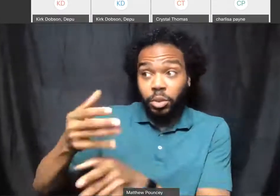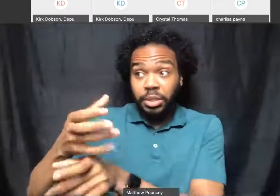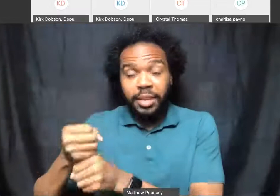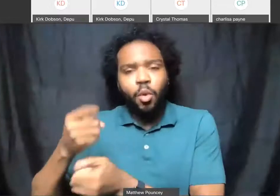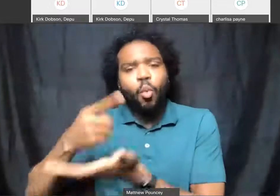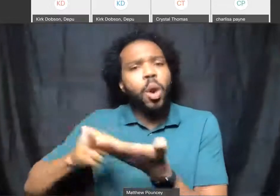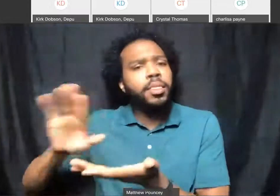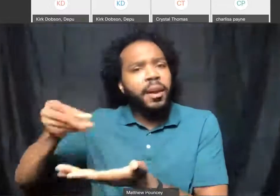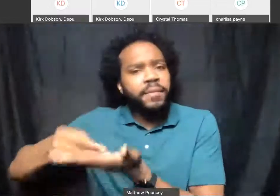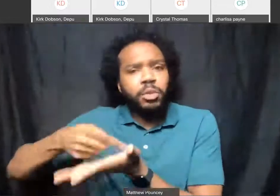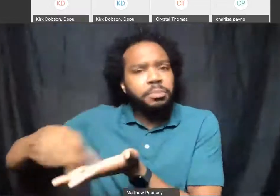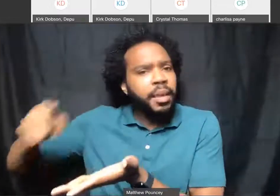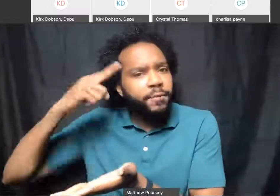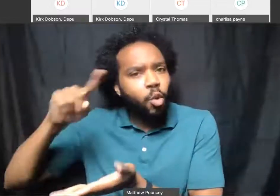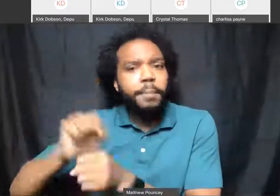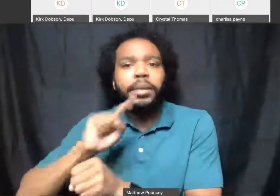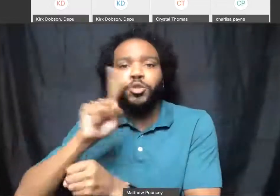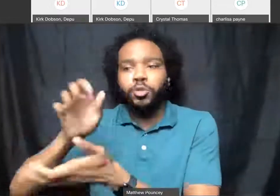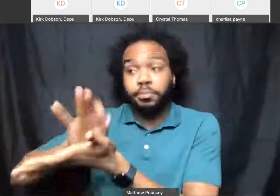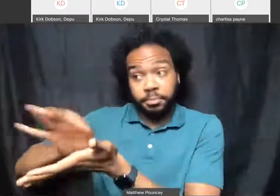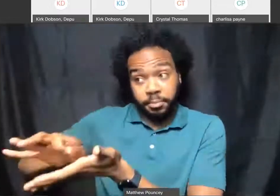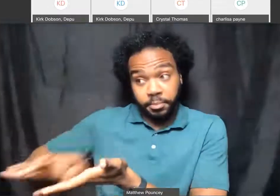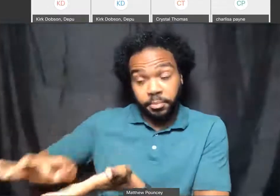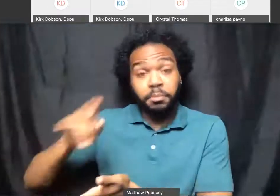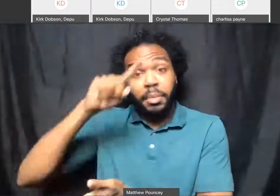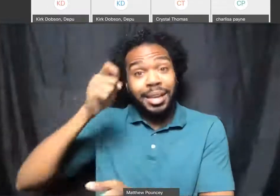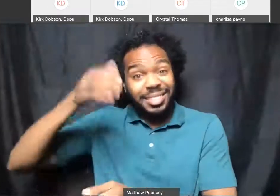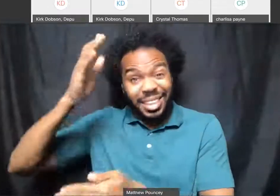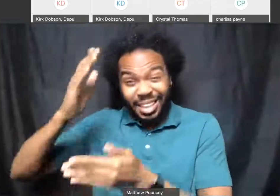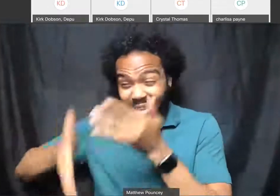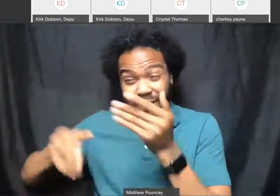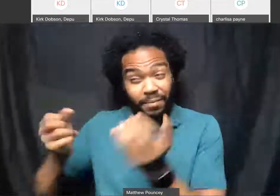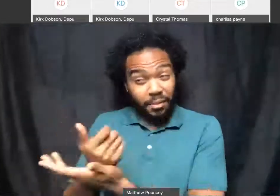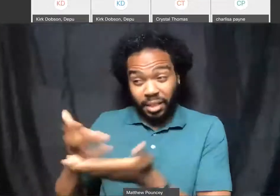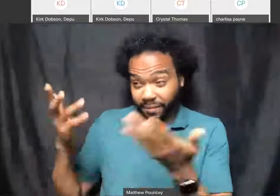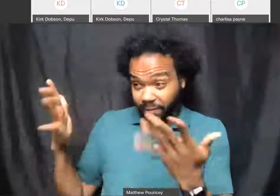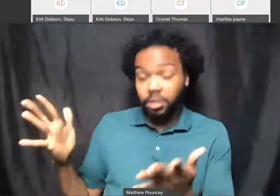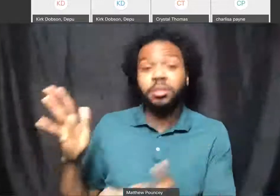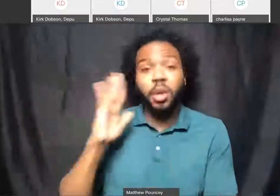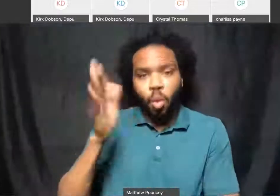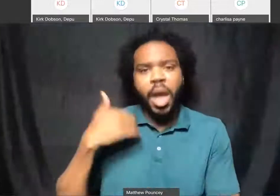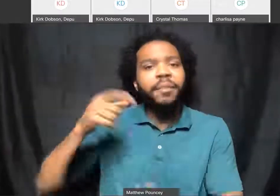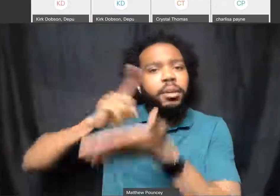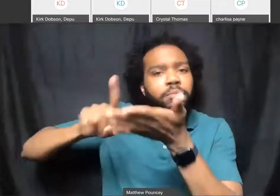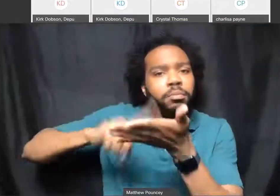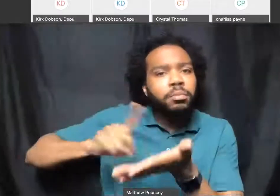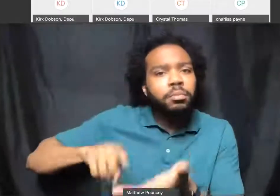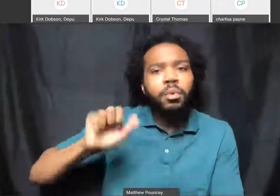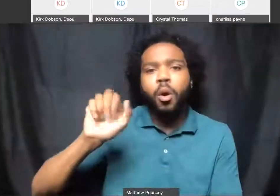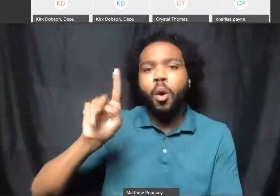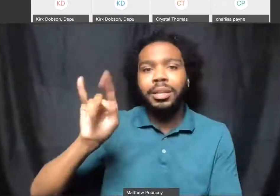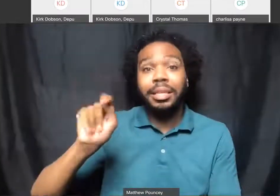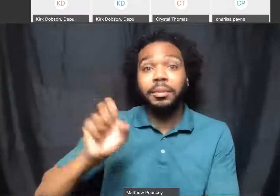accounted for, because at the end of all of this, there may well be audits, which we'll check to make sure that there were